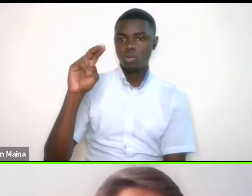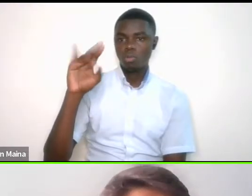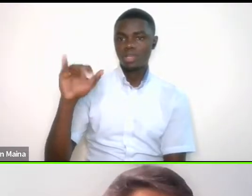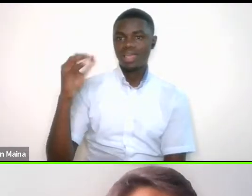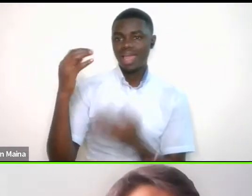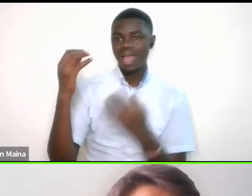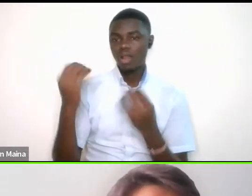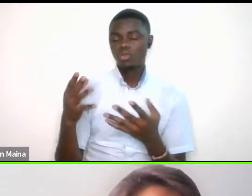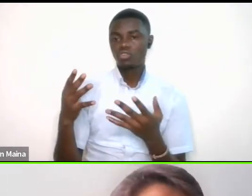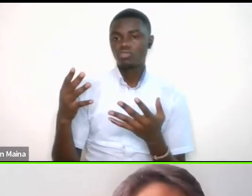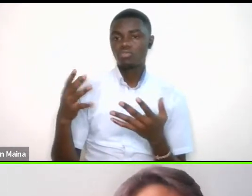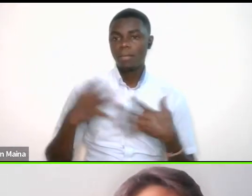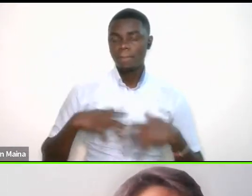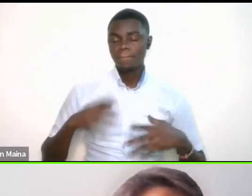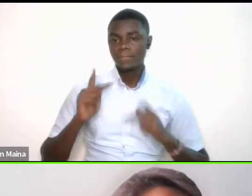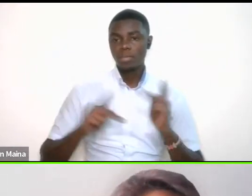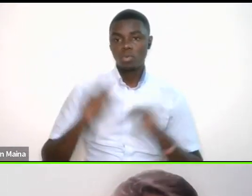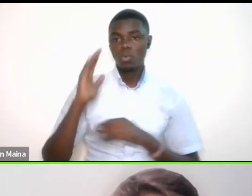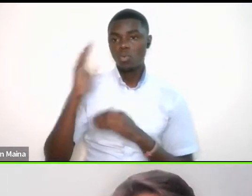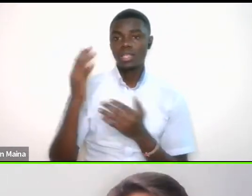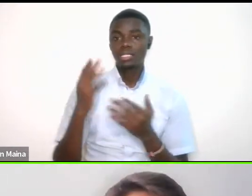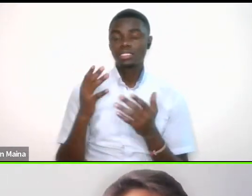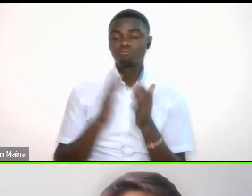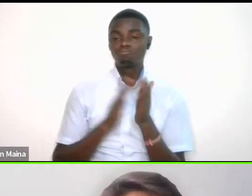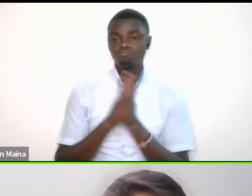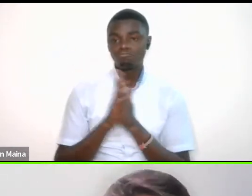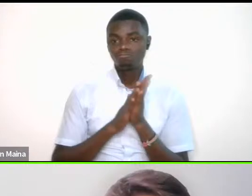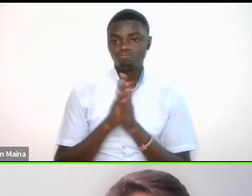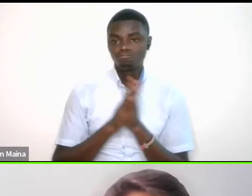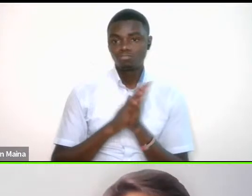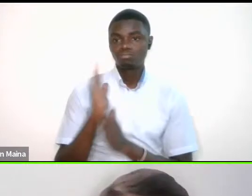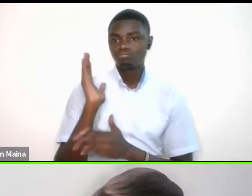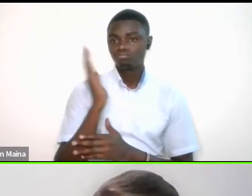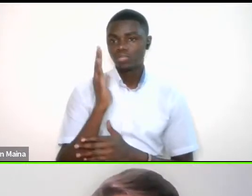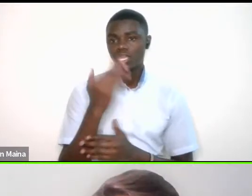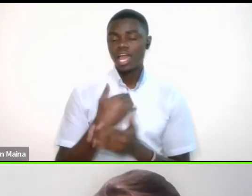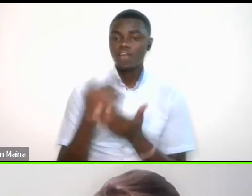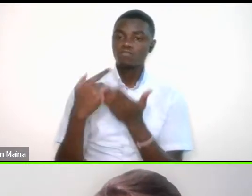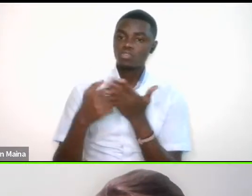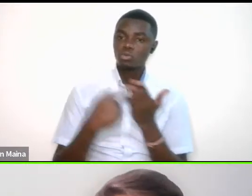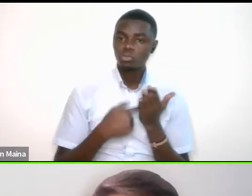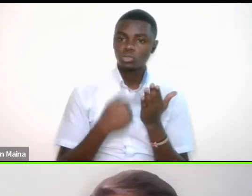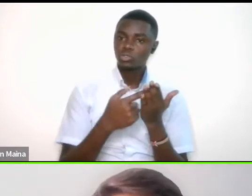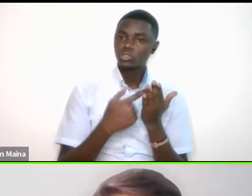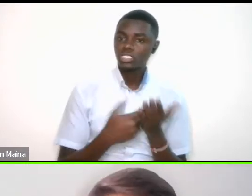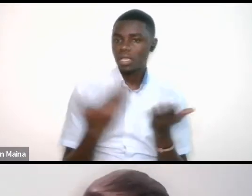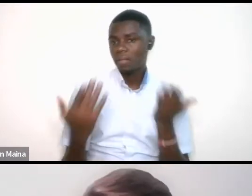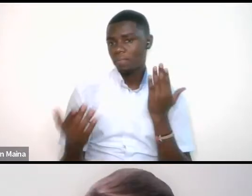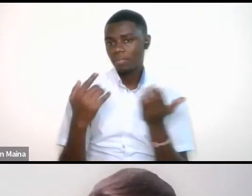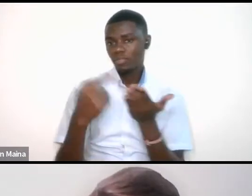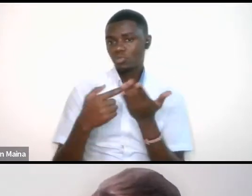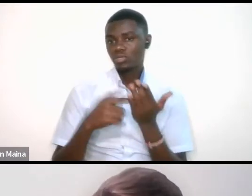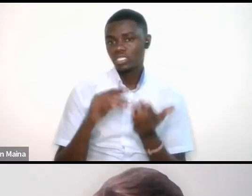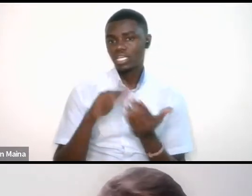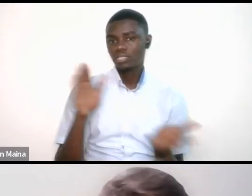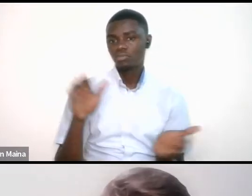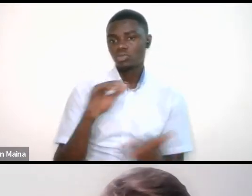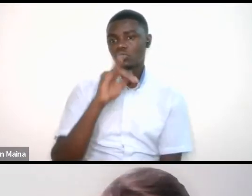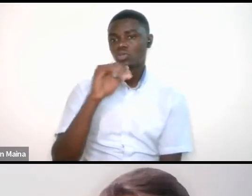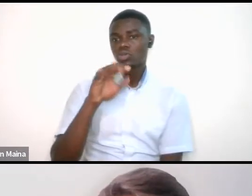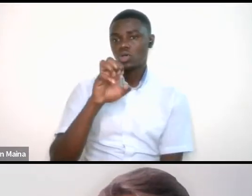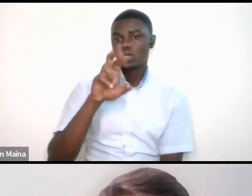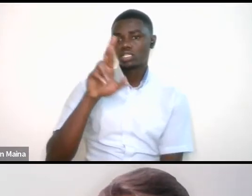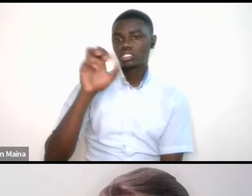and I hope you'll have other opportunities to discuss this further. Jeremy, Thank you. go ahead. Before